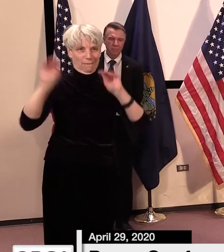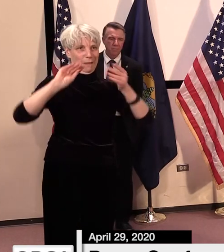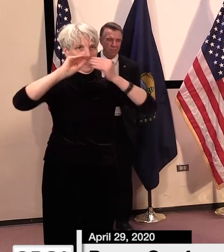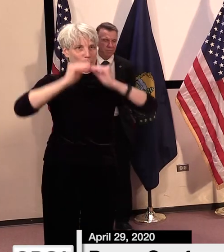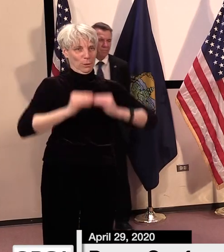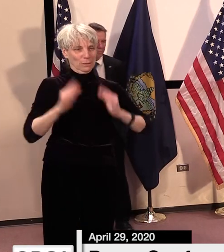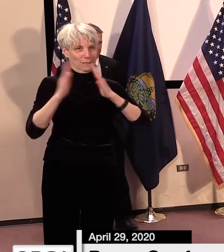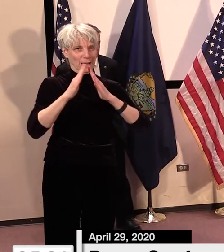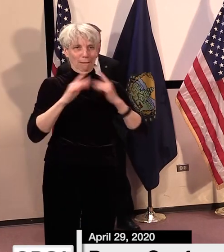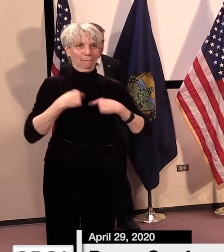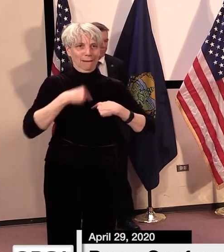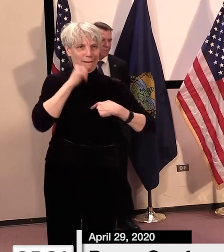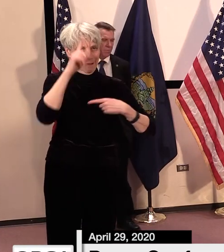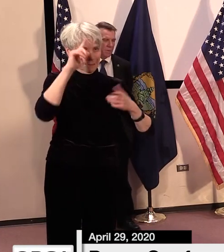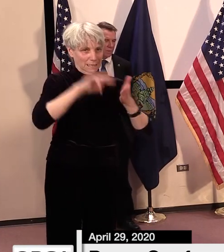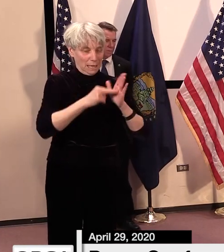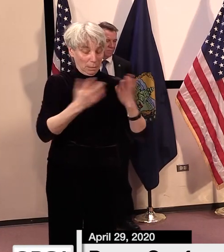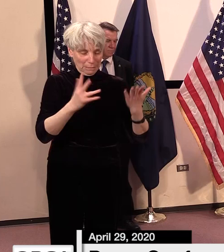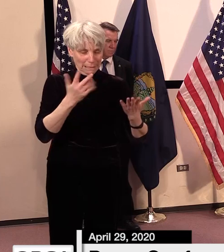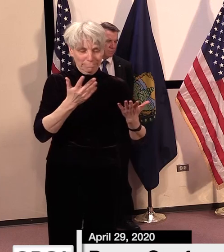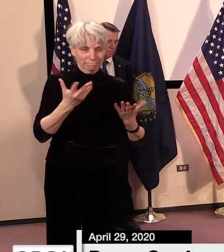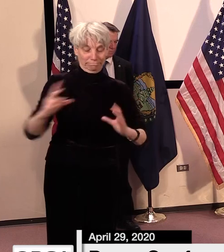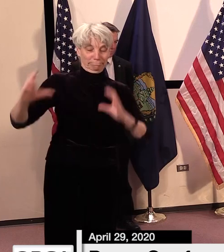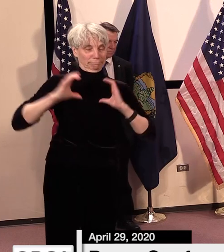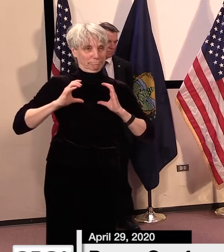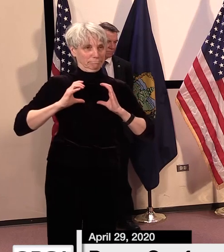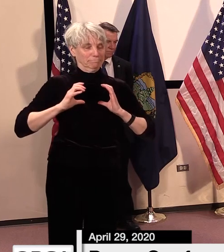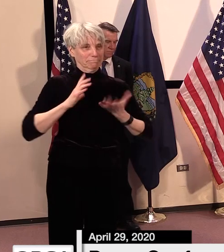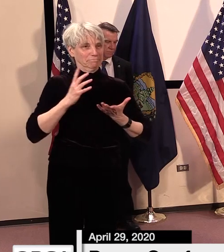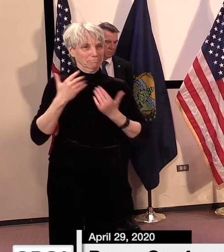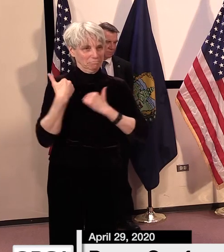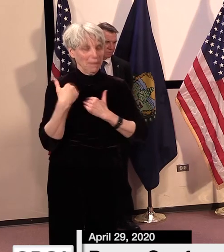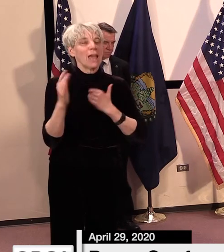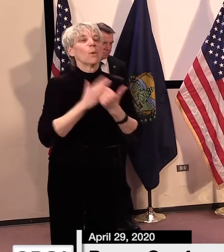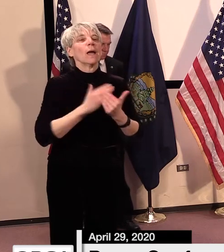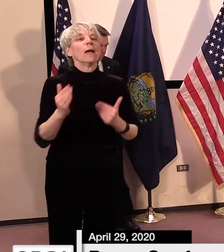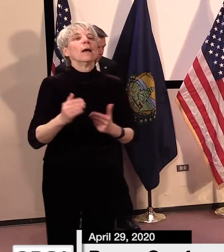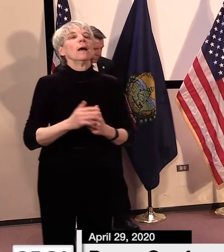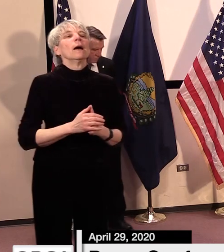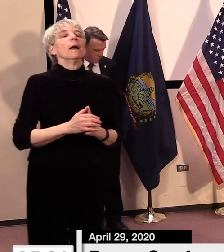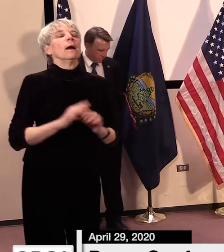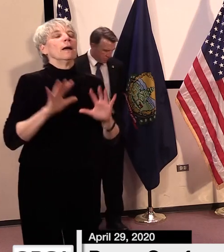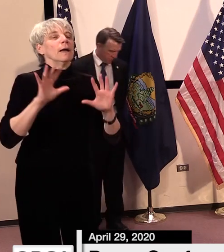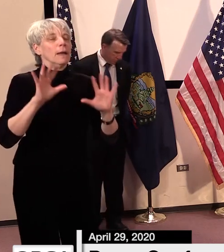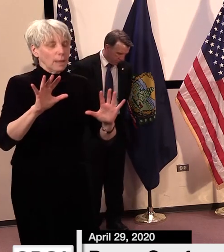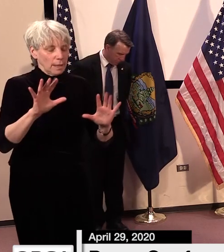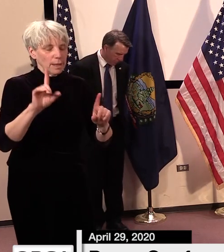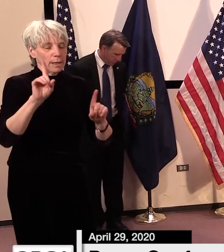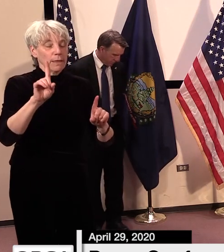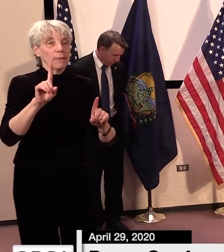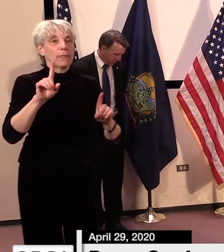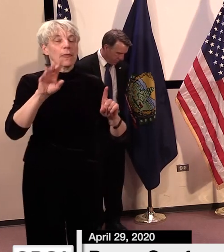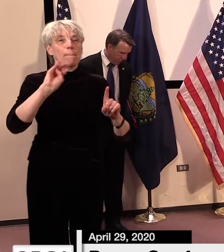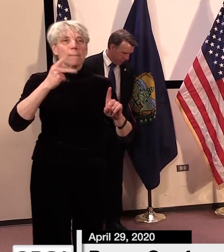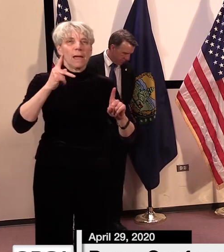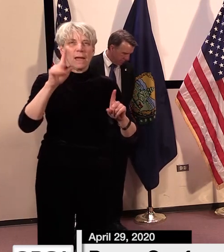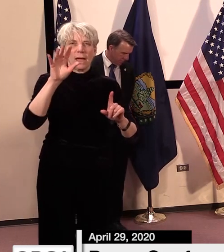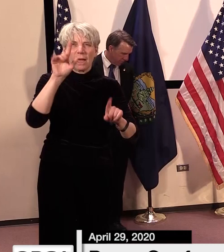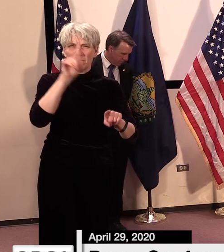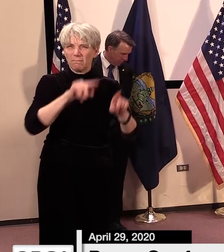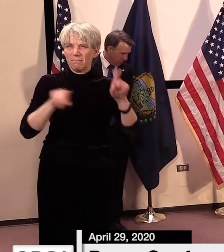just talk about, we're taking another, we're refining the